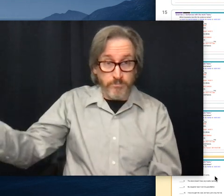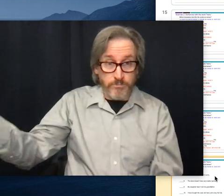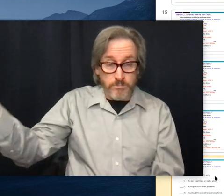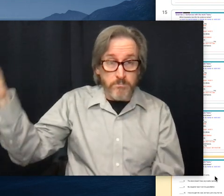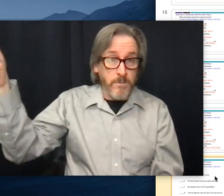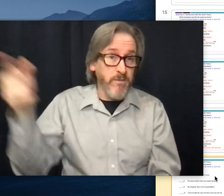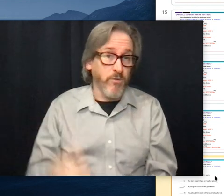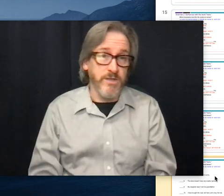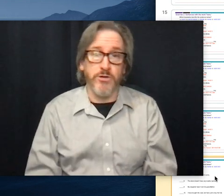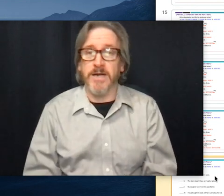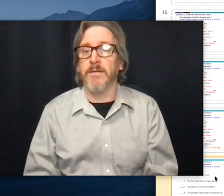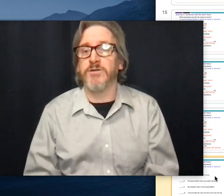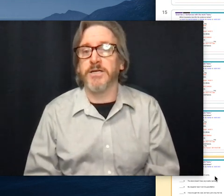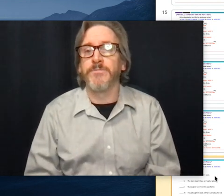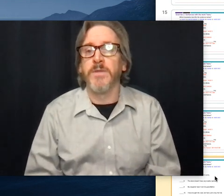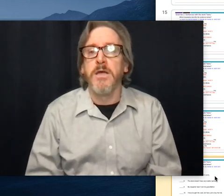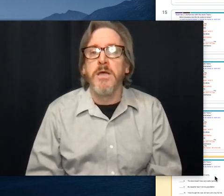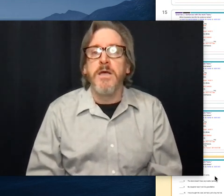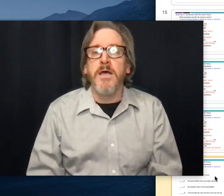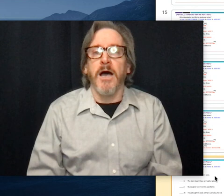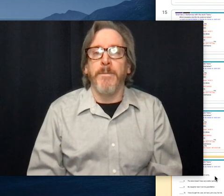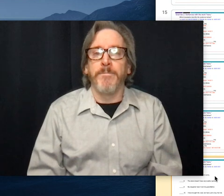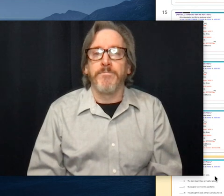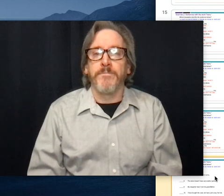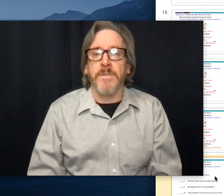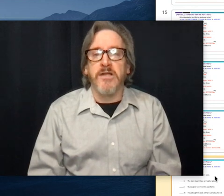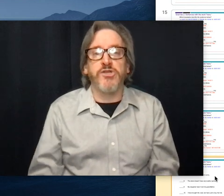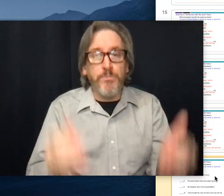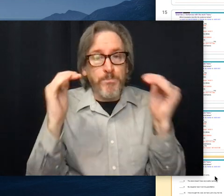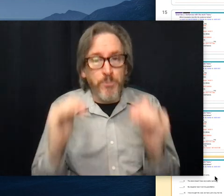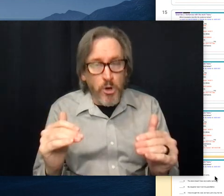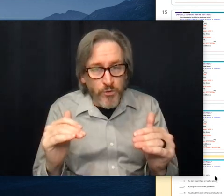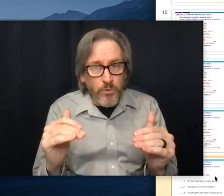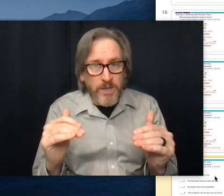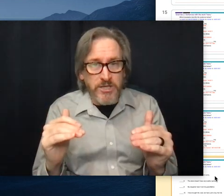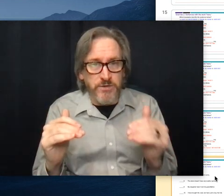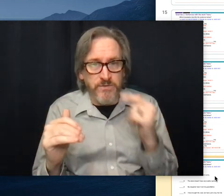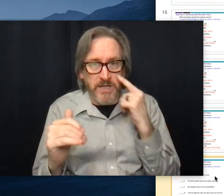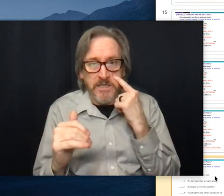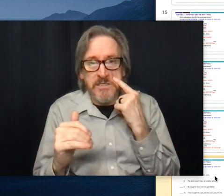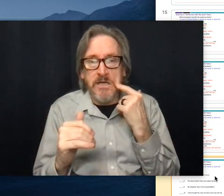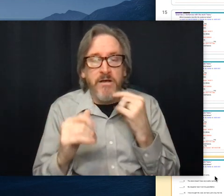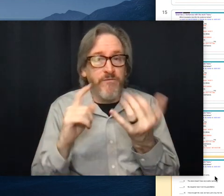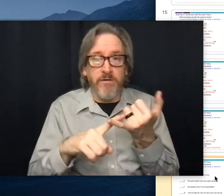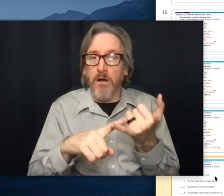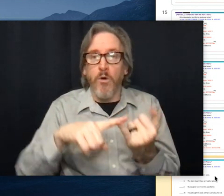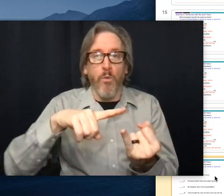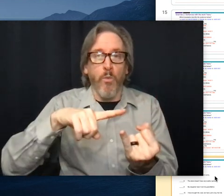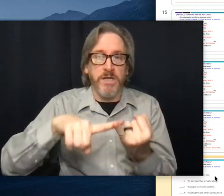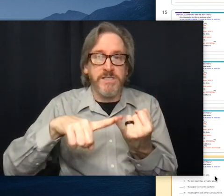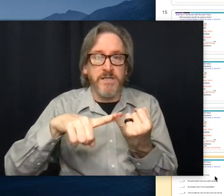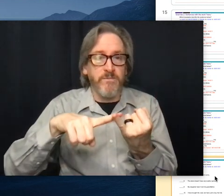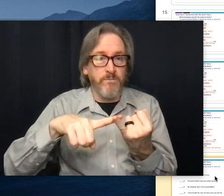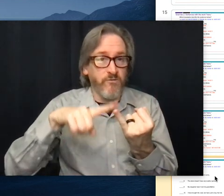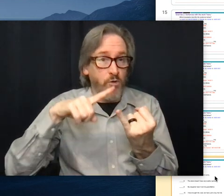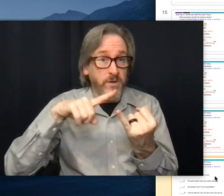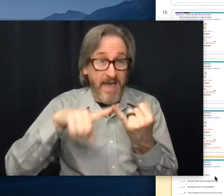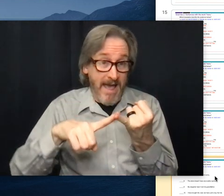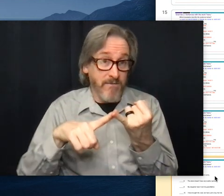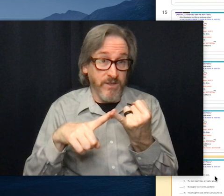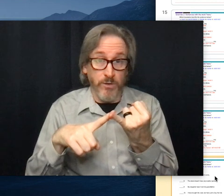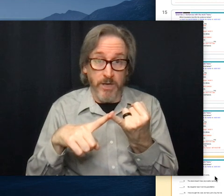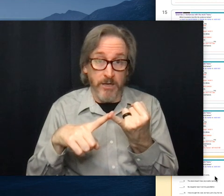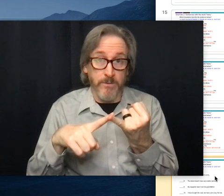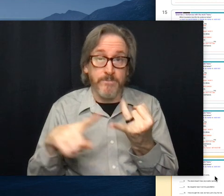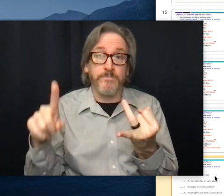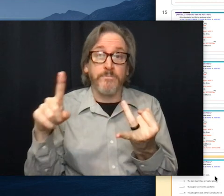first before the direct object. So go through each of these, figure out what's the form of